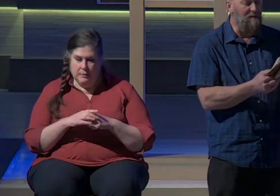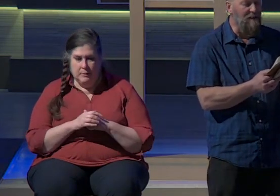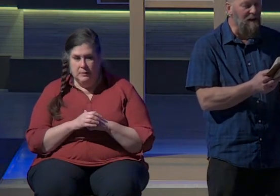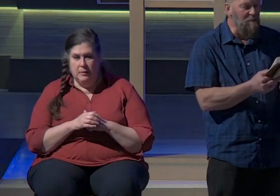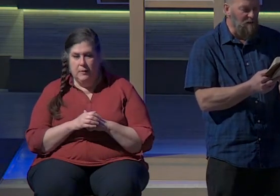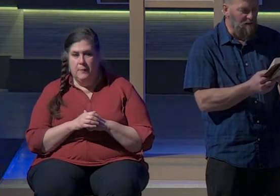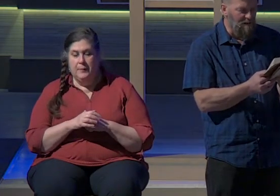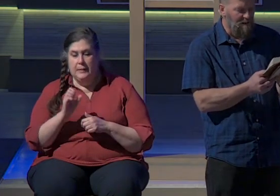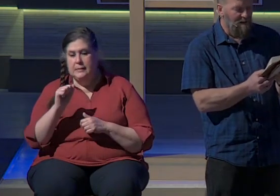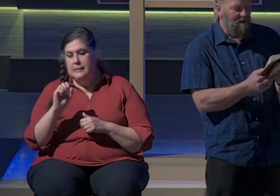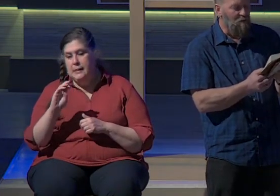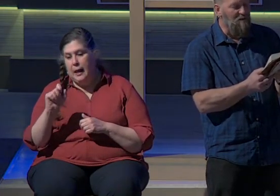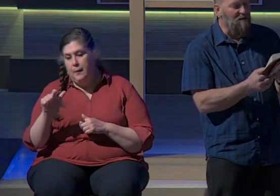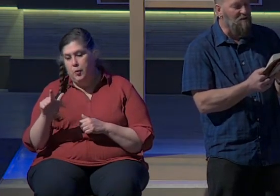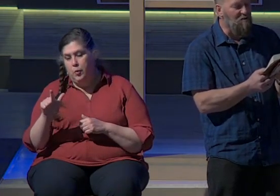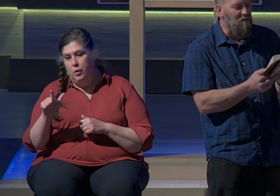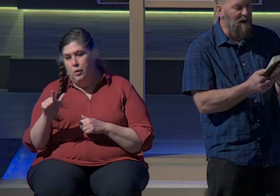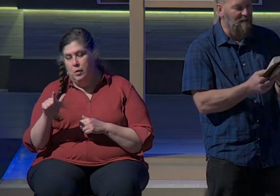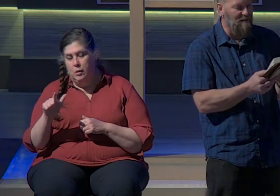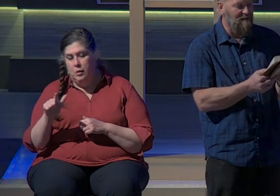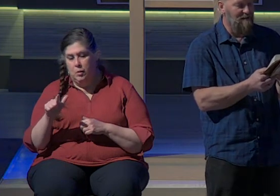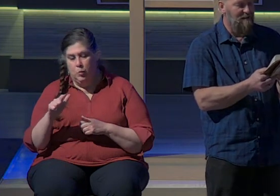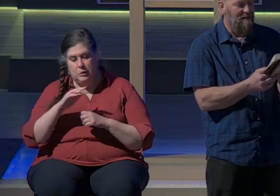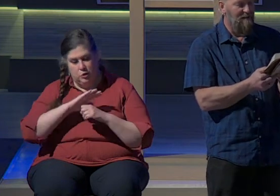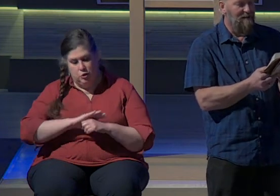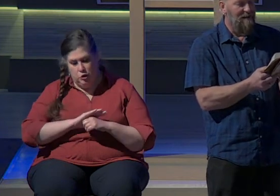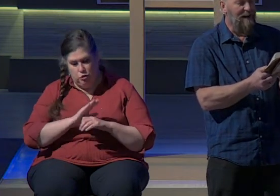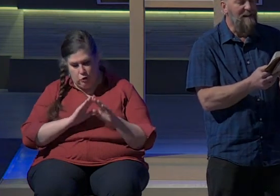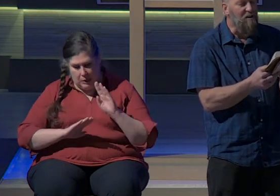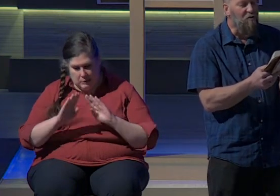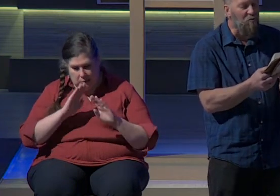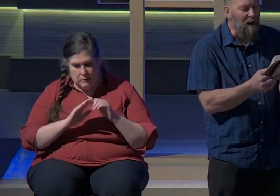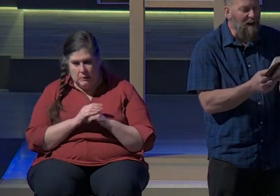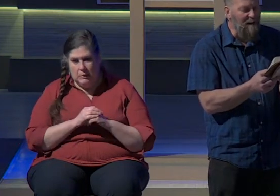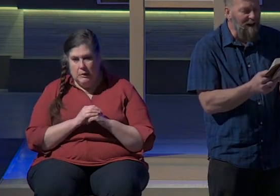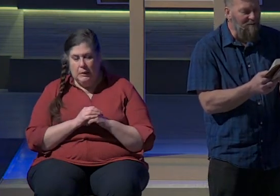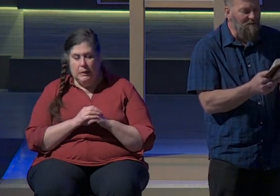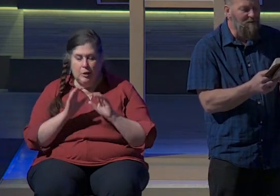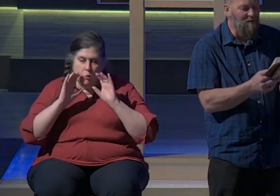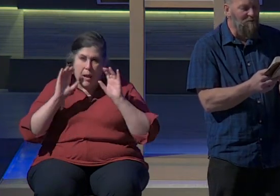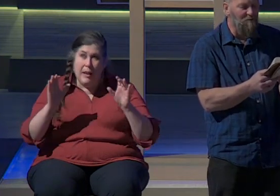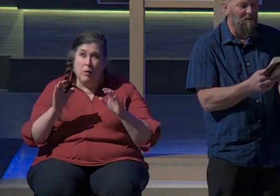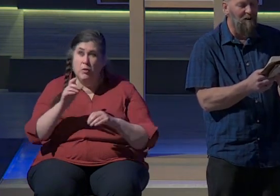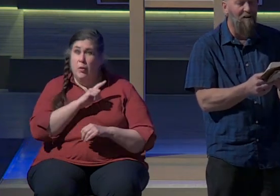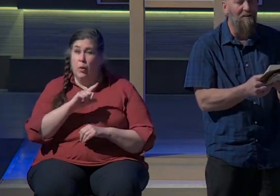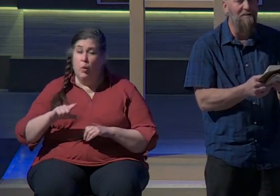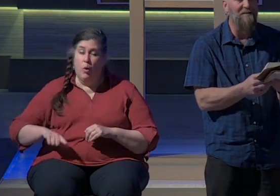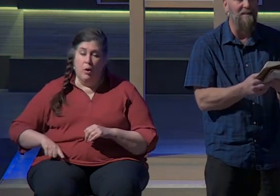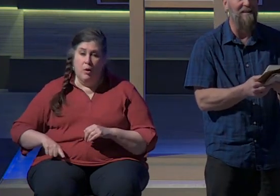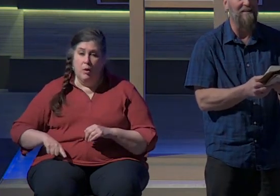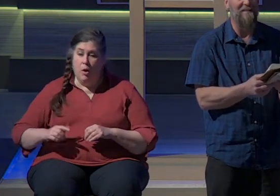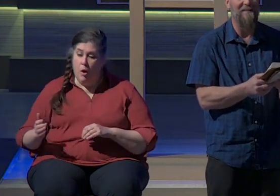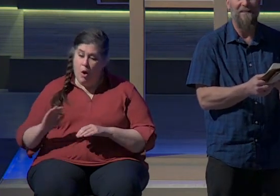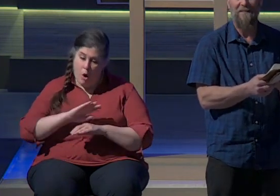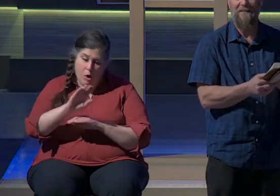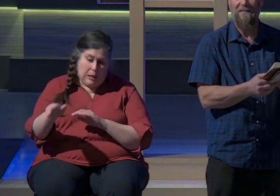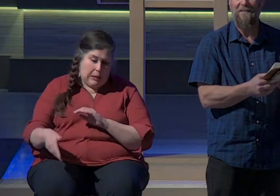And Samuel was distressed, and he cried out to the Lord all